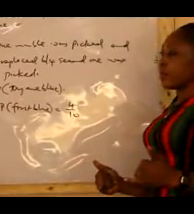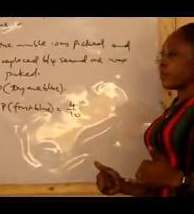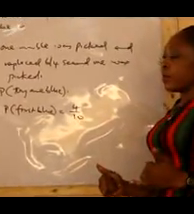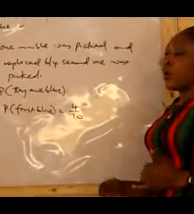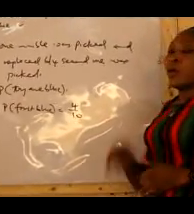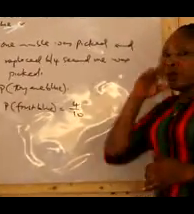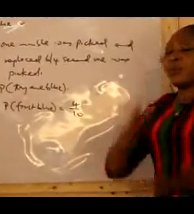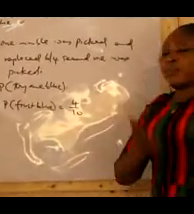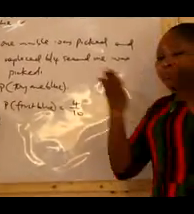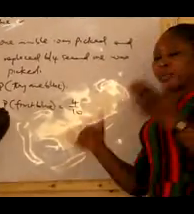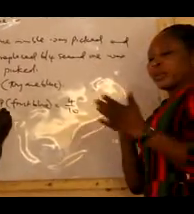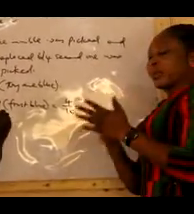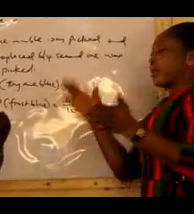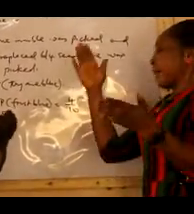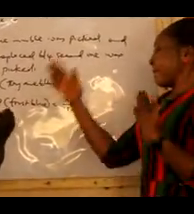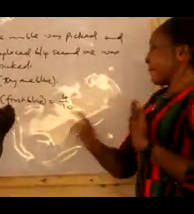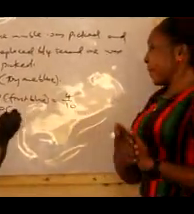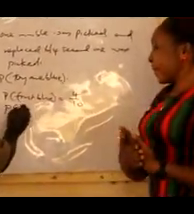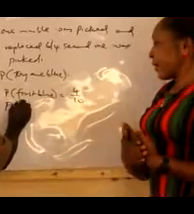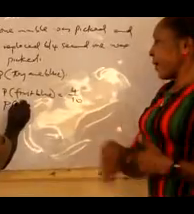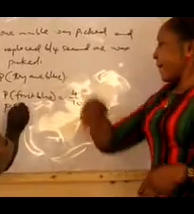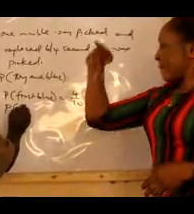one, replace it. That's P,